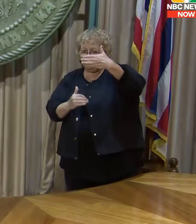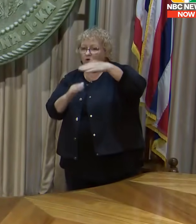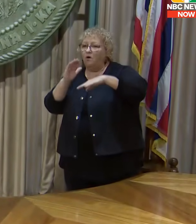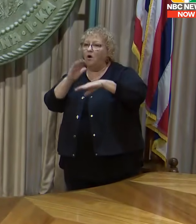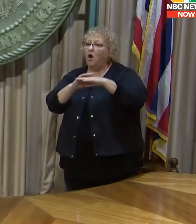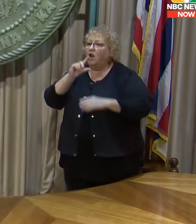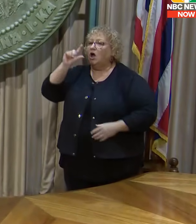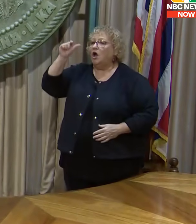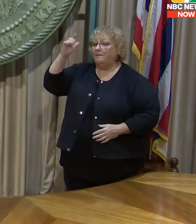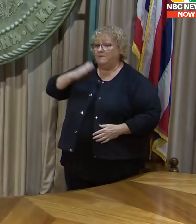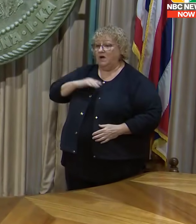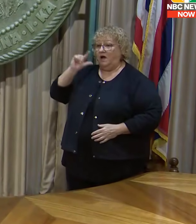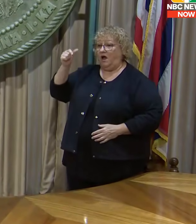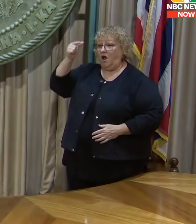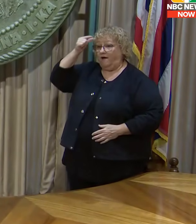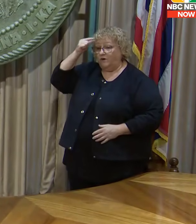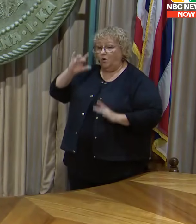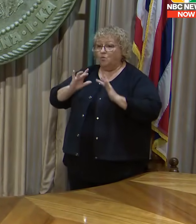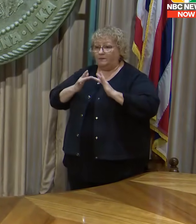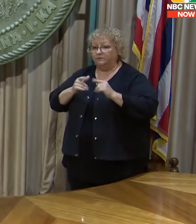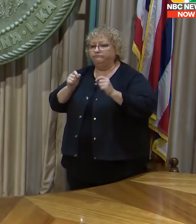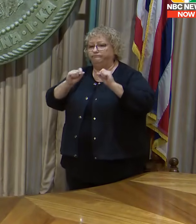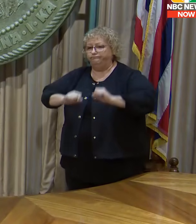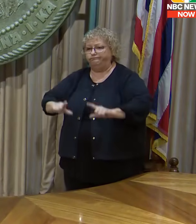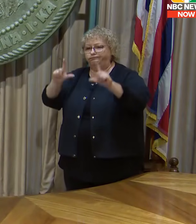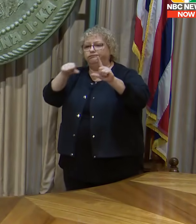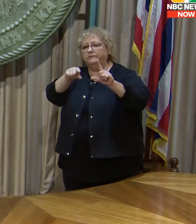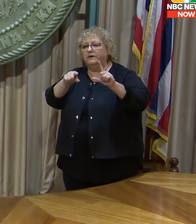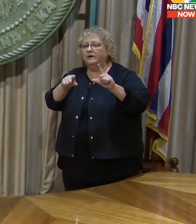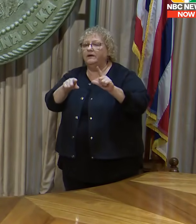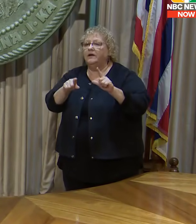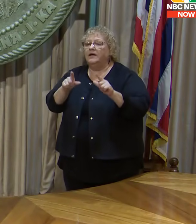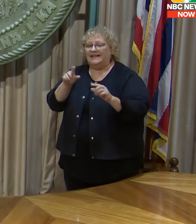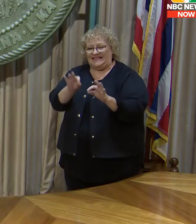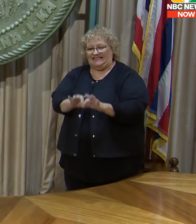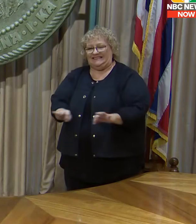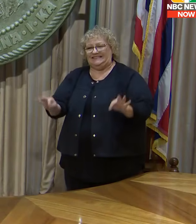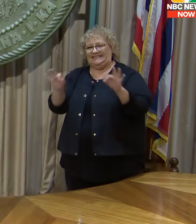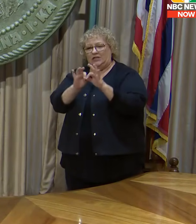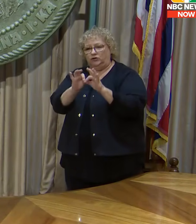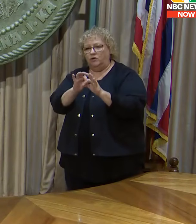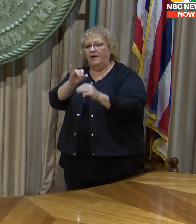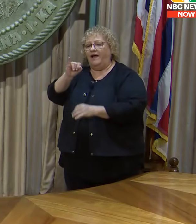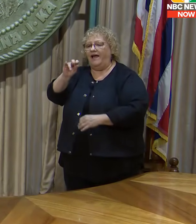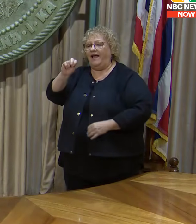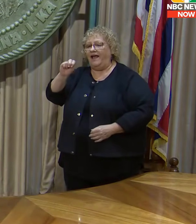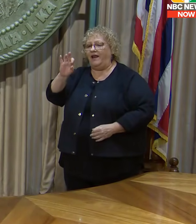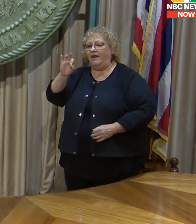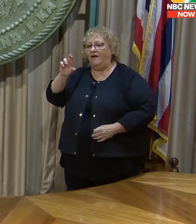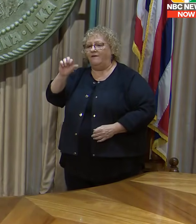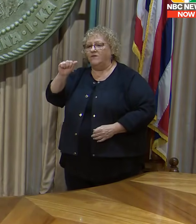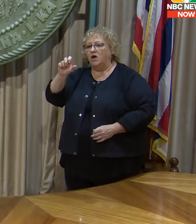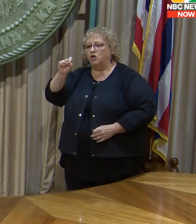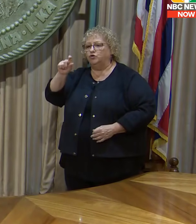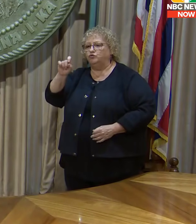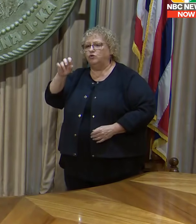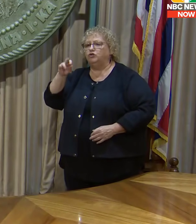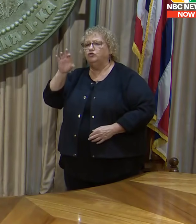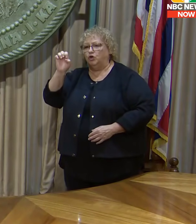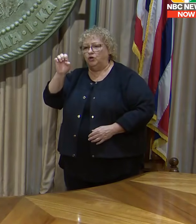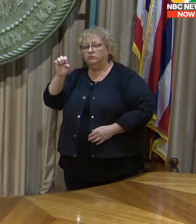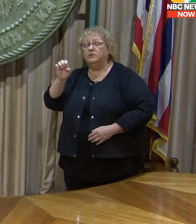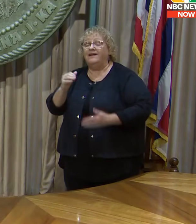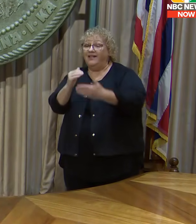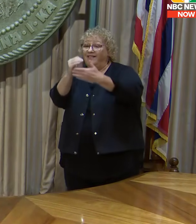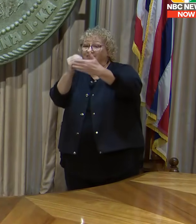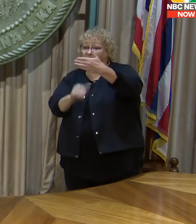the governor's website, we've posted what essential infrastructure is, and there's a list. It's the same list